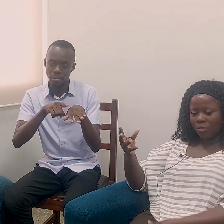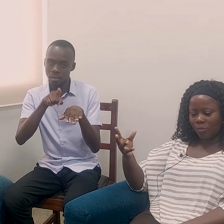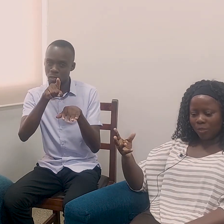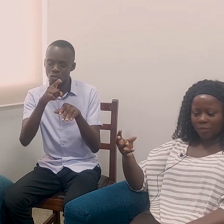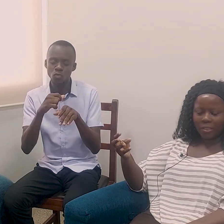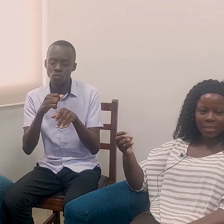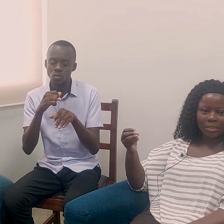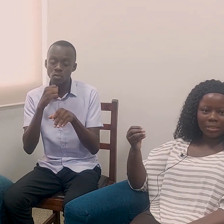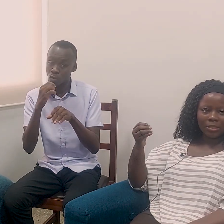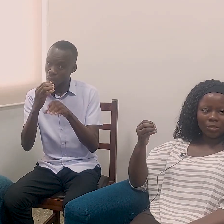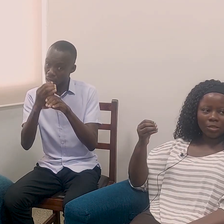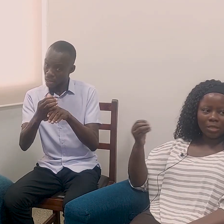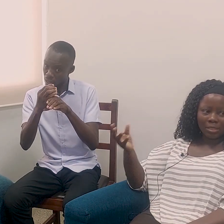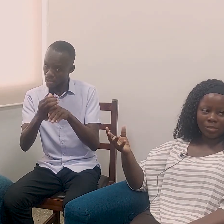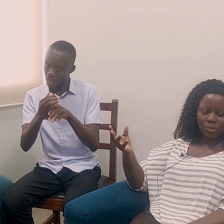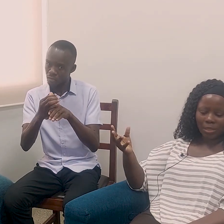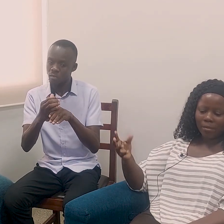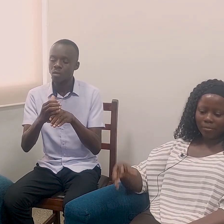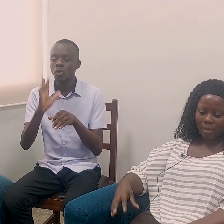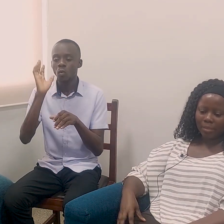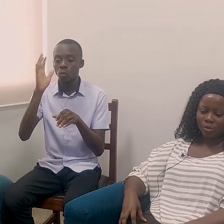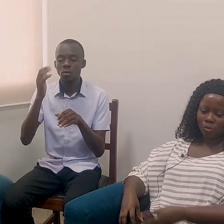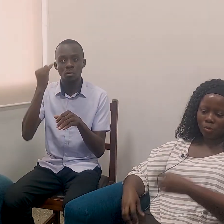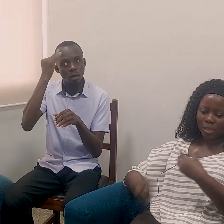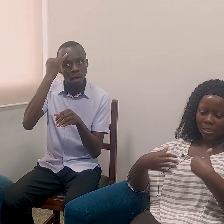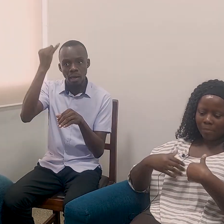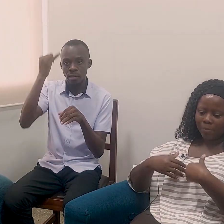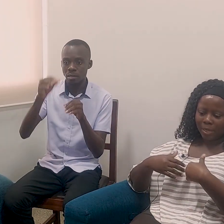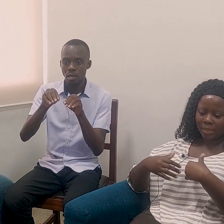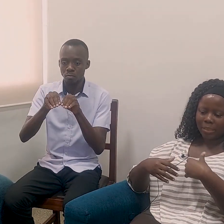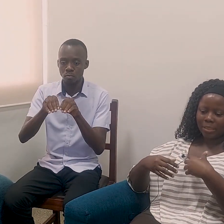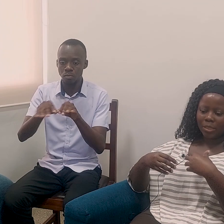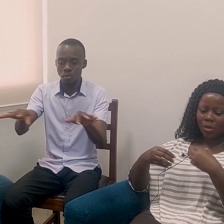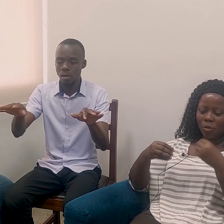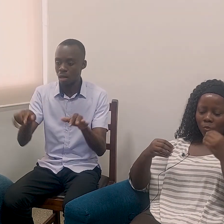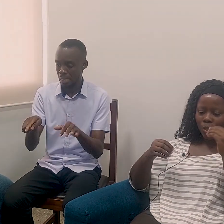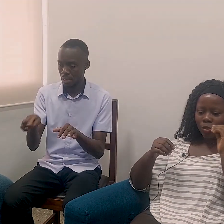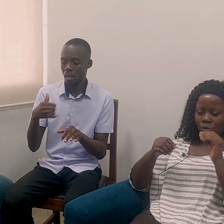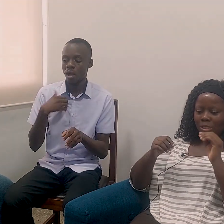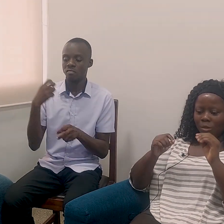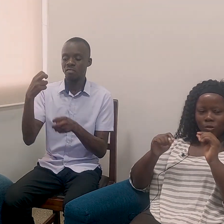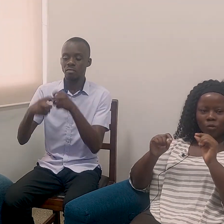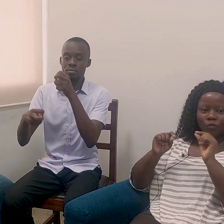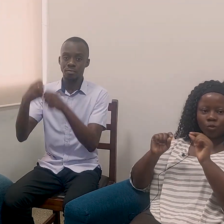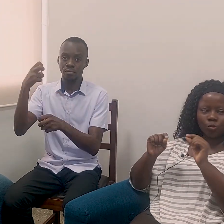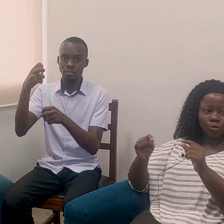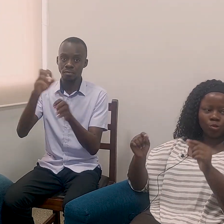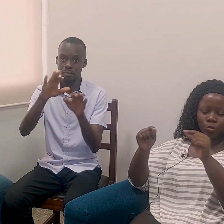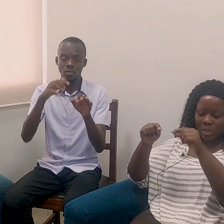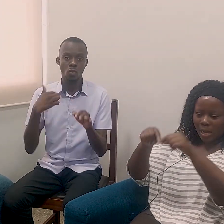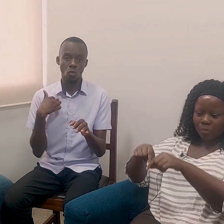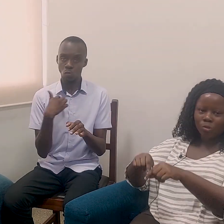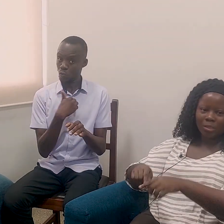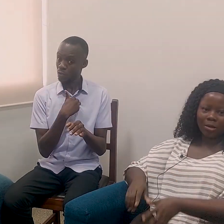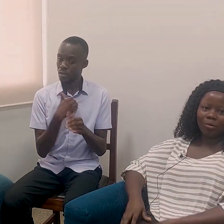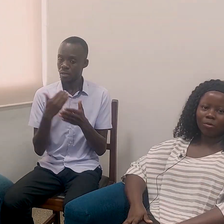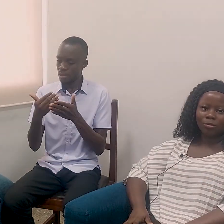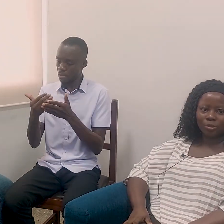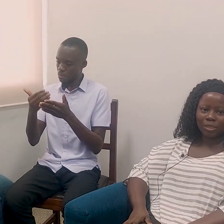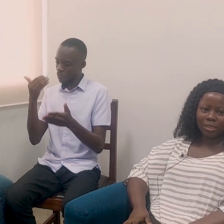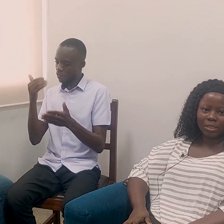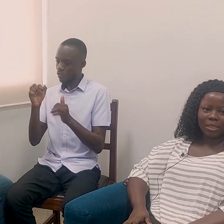trying to pin up as a disorder, right? So in practice, we use a lot of tools to come to